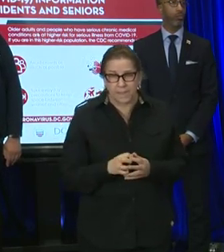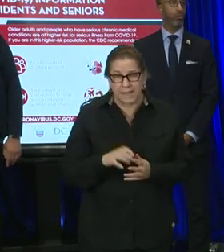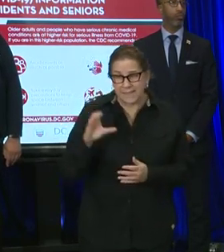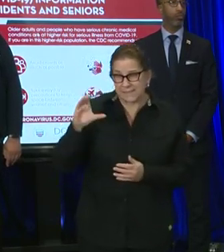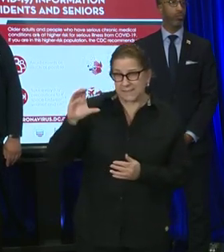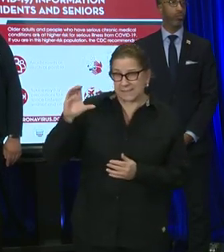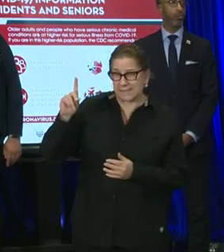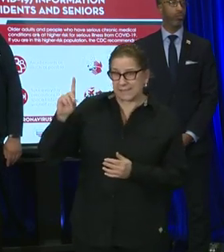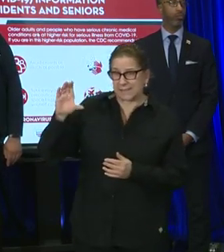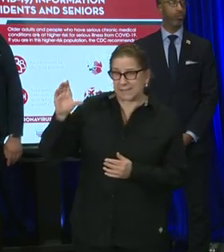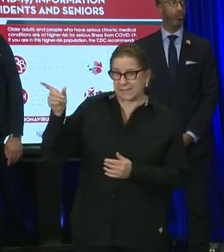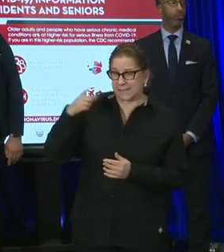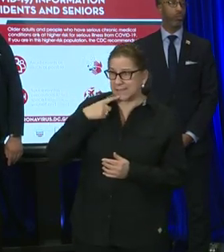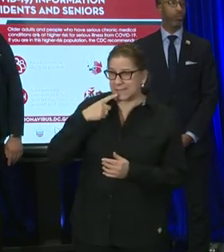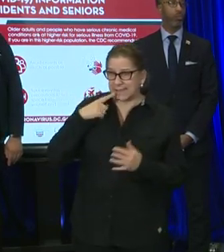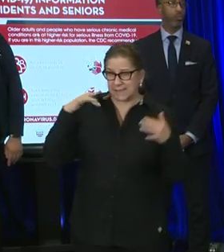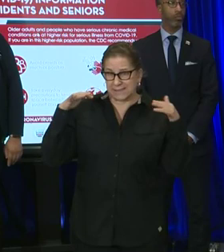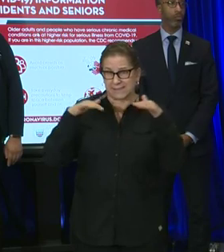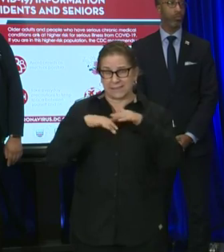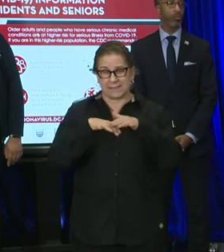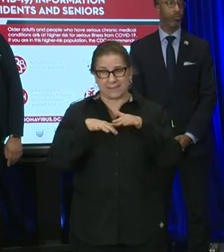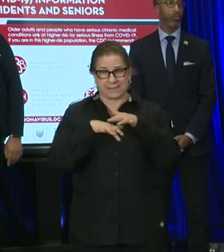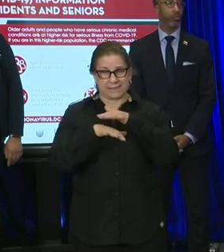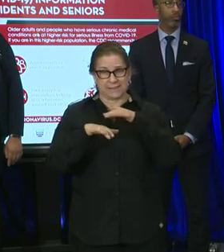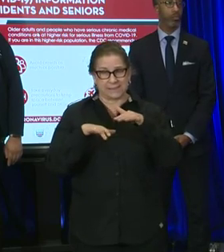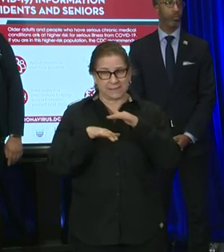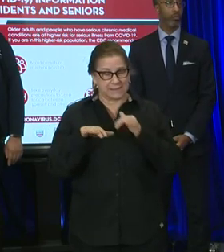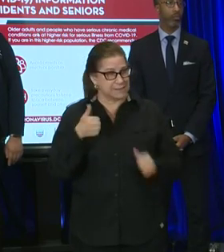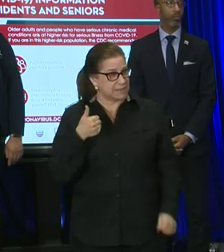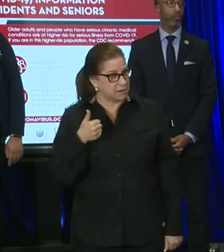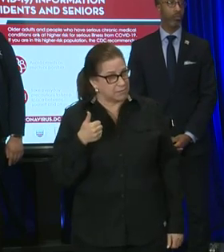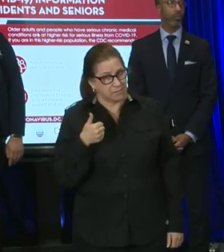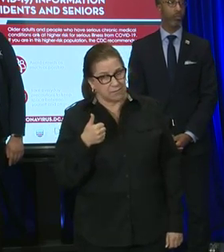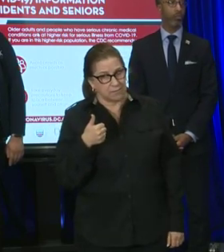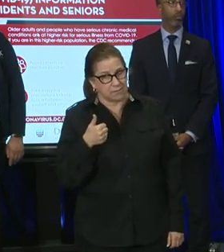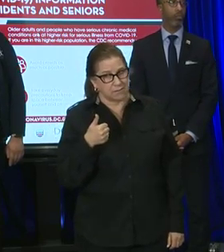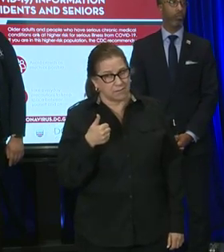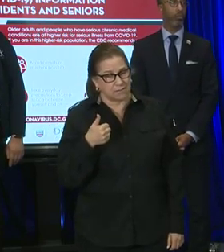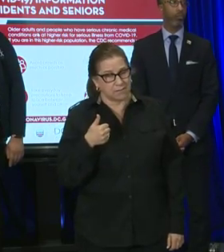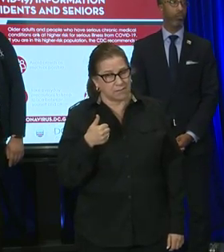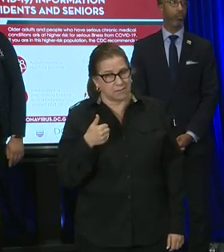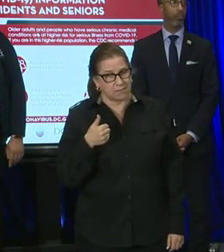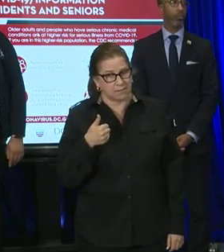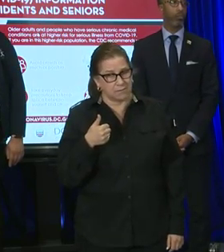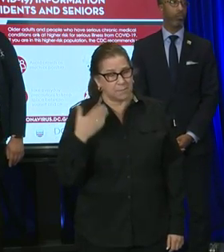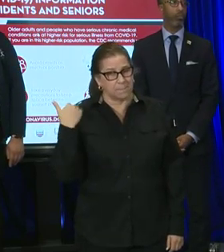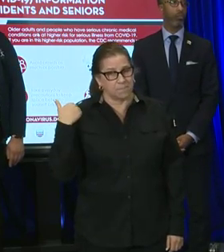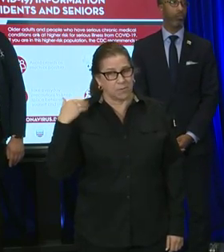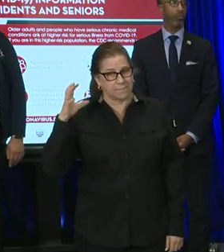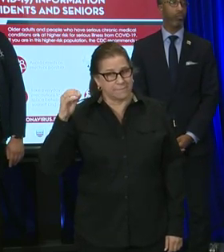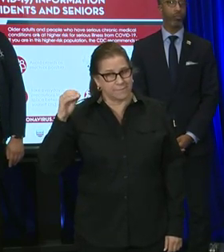at 50, I believe, and if there's any change to that, we'll issue it with the update with the date.